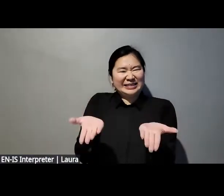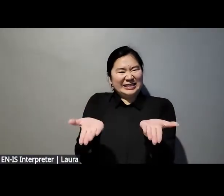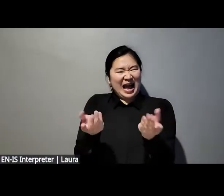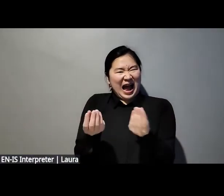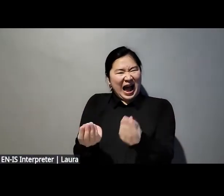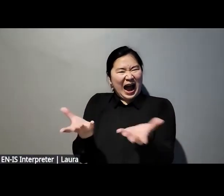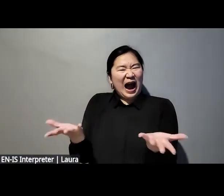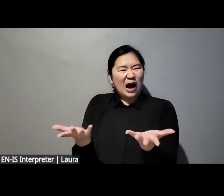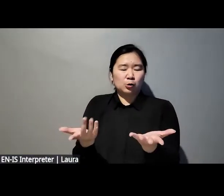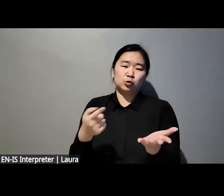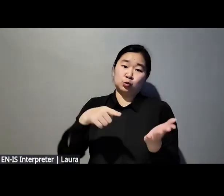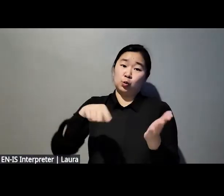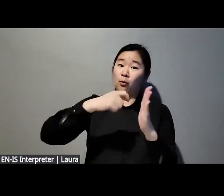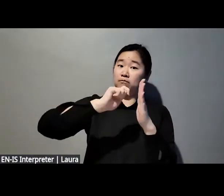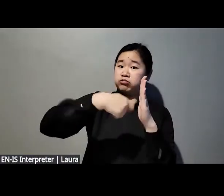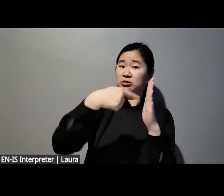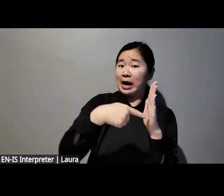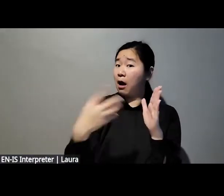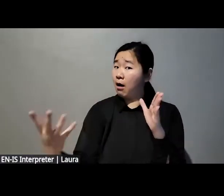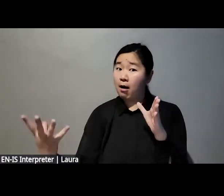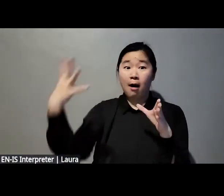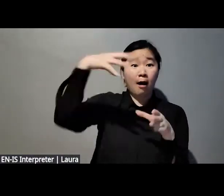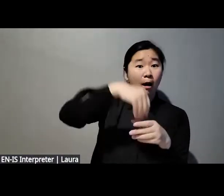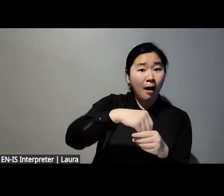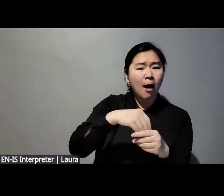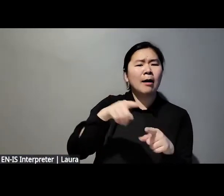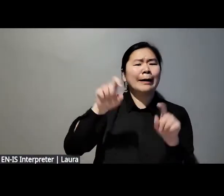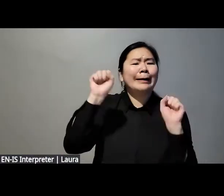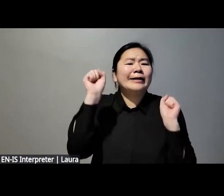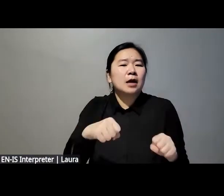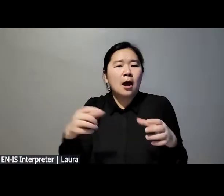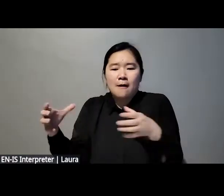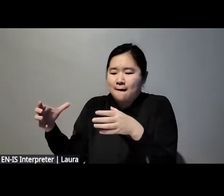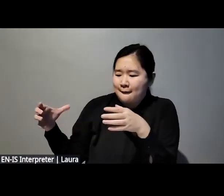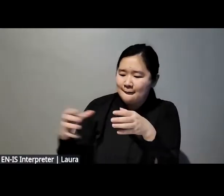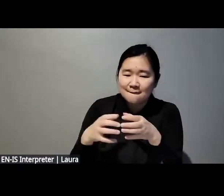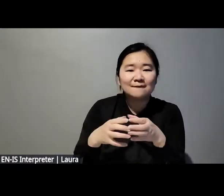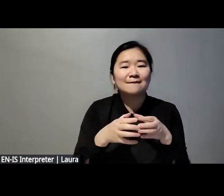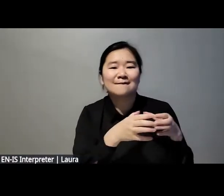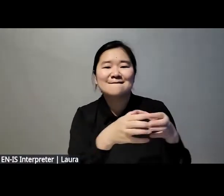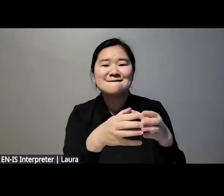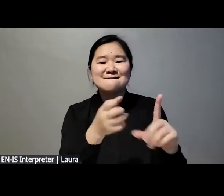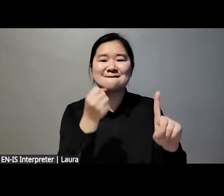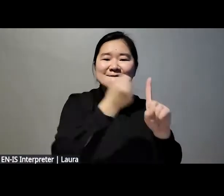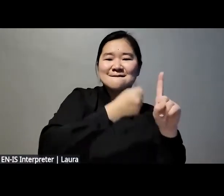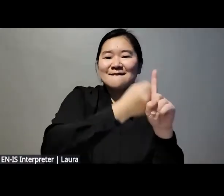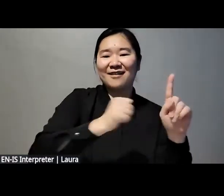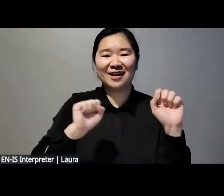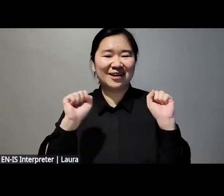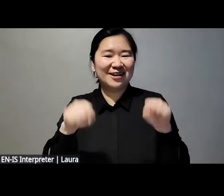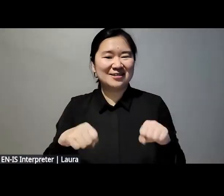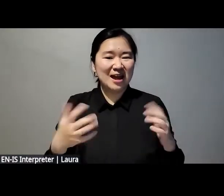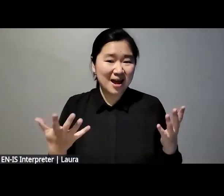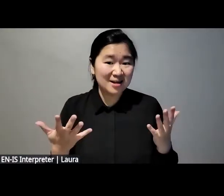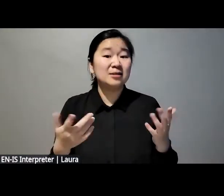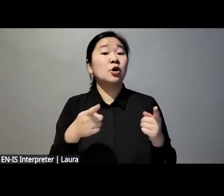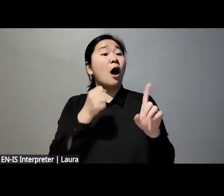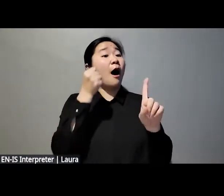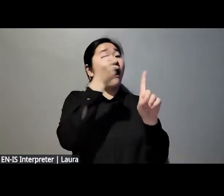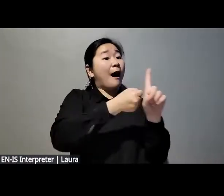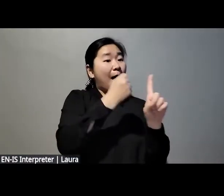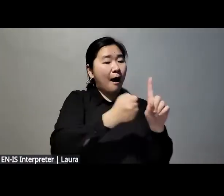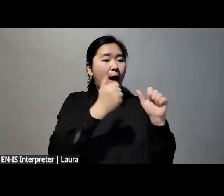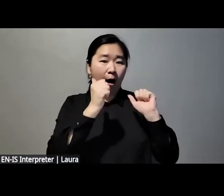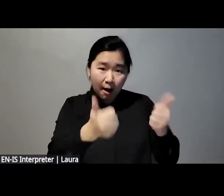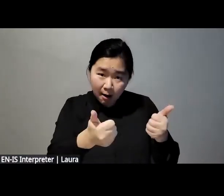them and taking good care of them, which helped in reducing the stigma in the children. And then the fourth point